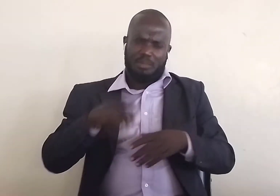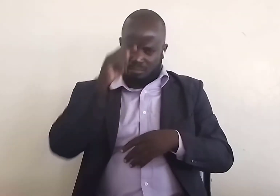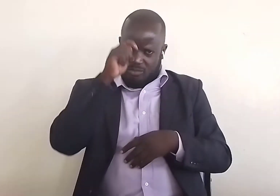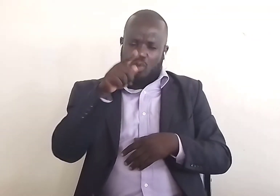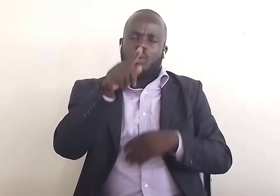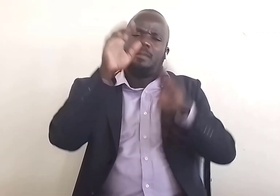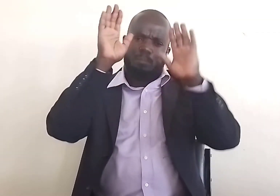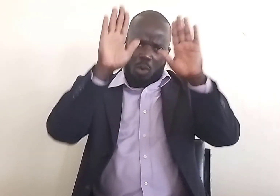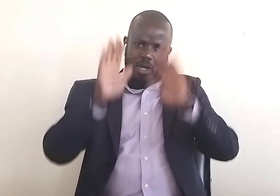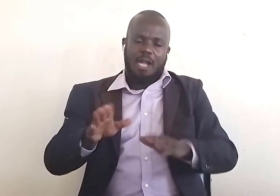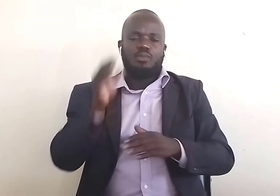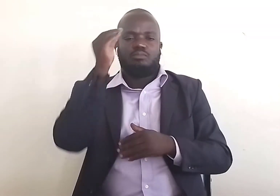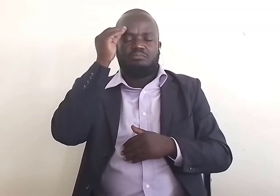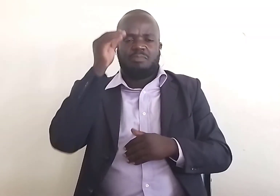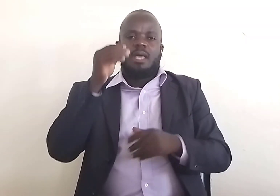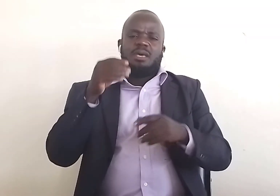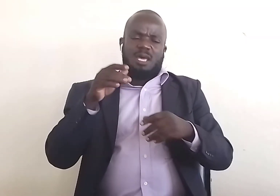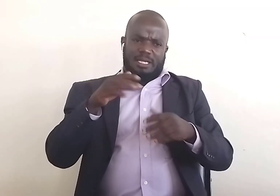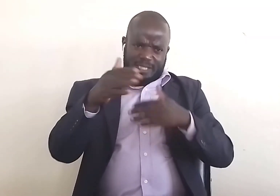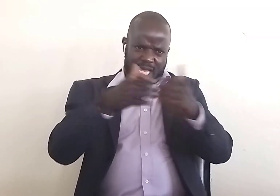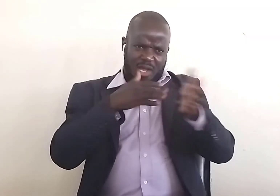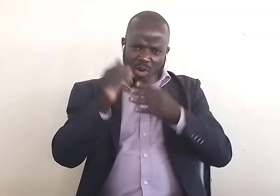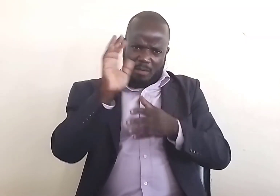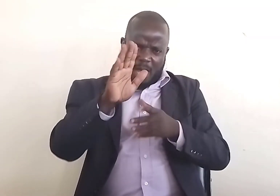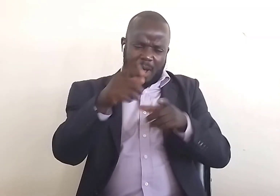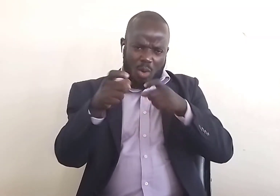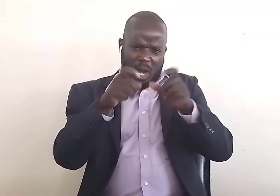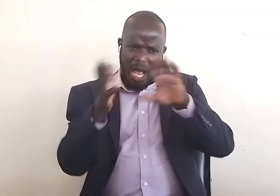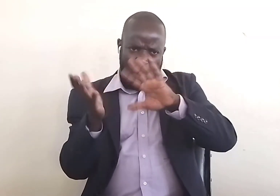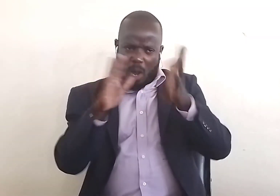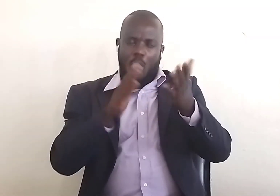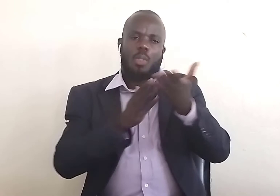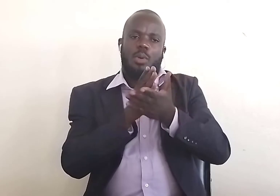critical that you learn how to control the signals you give through your body language,